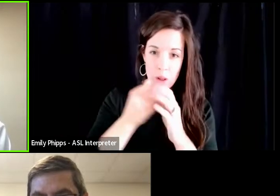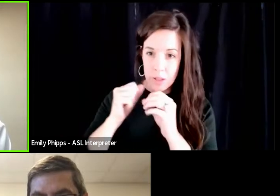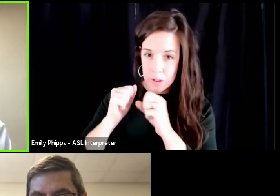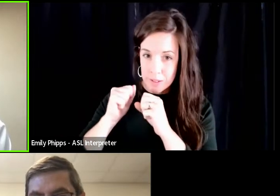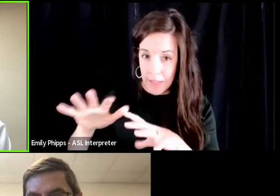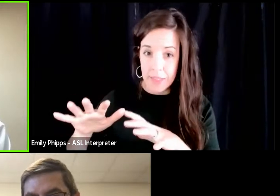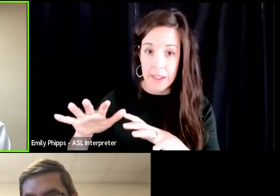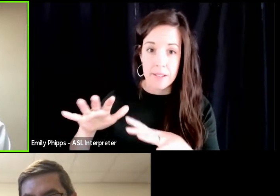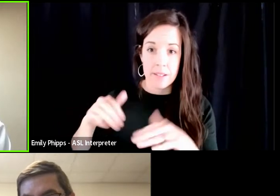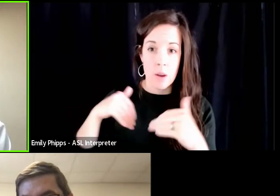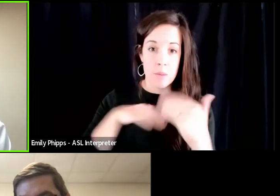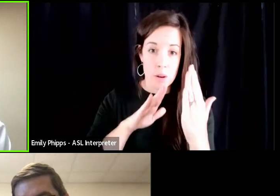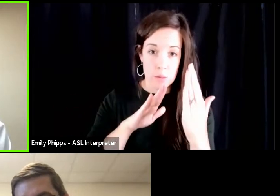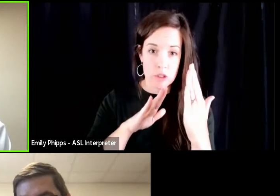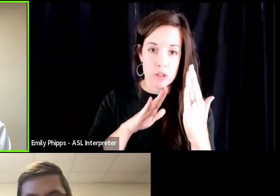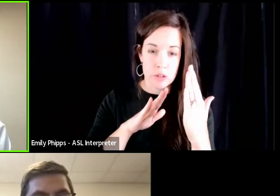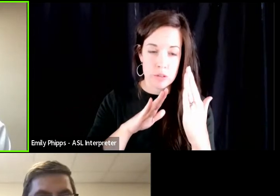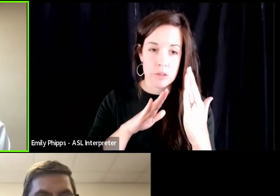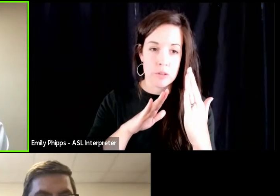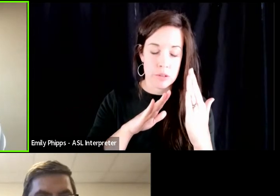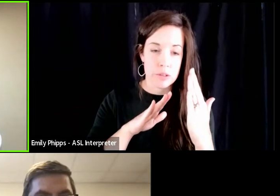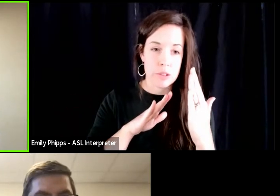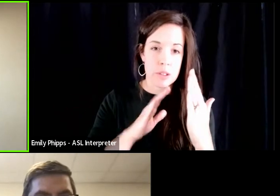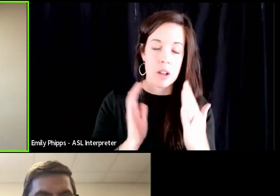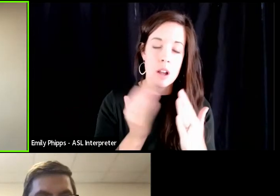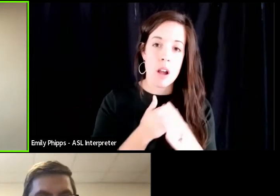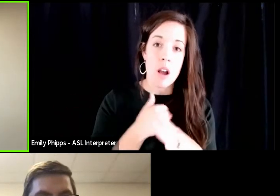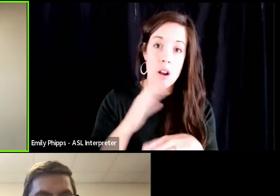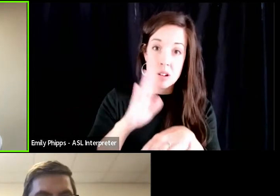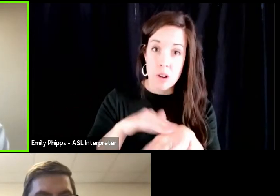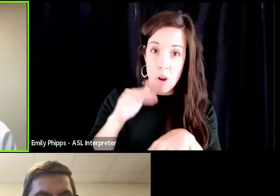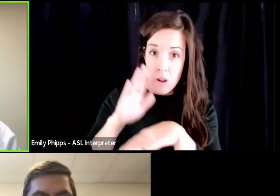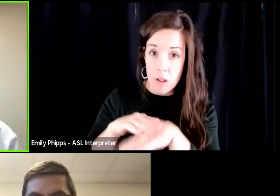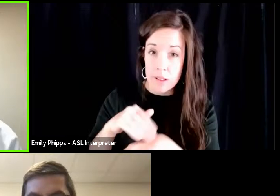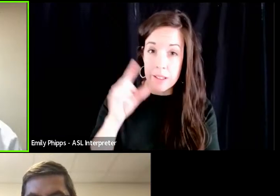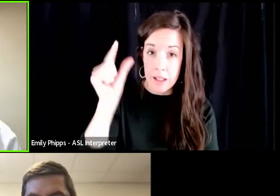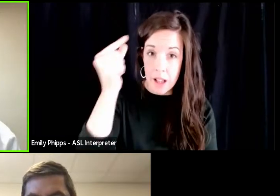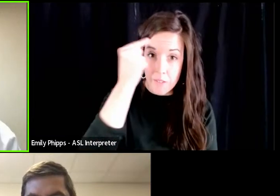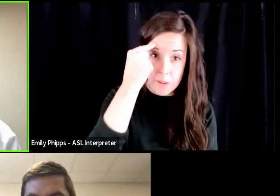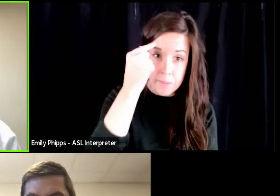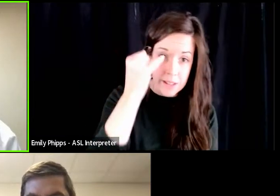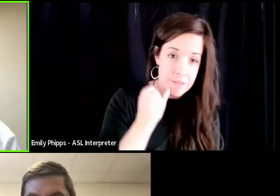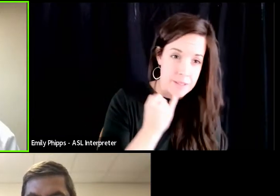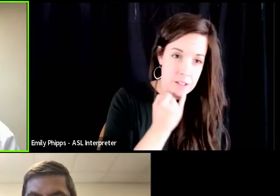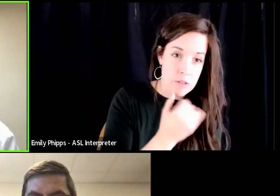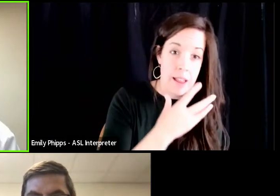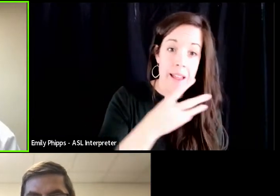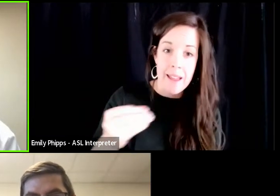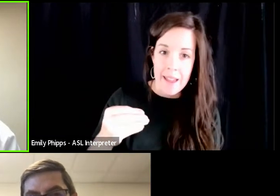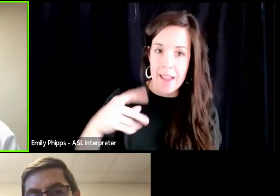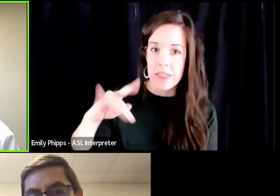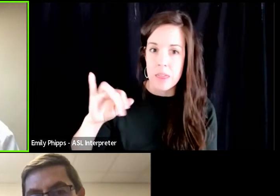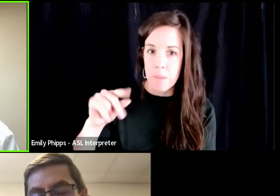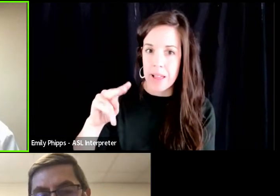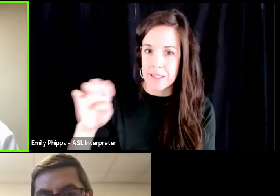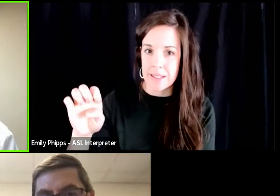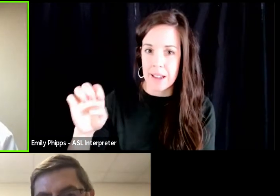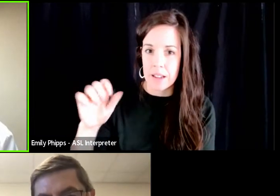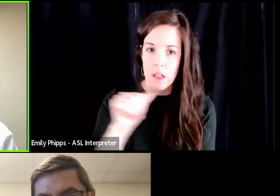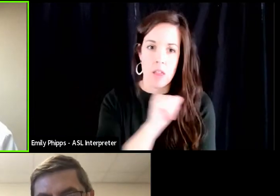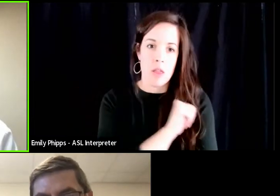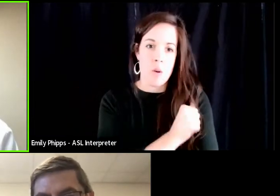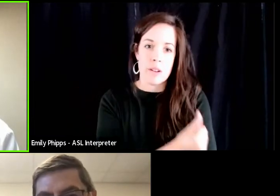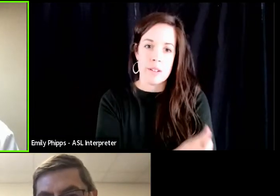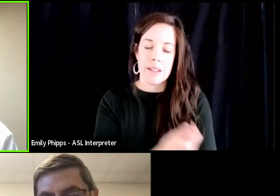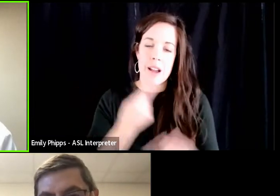approach. You know, our call is that the government of Israel and the Palestinian Authority